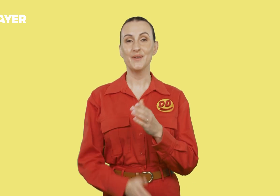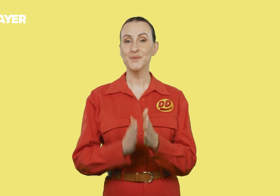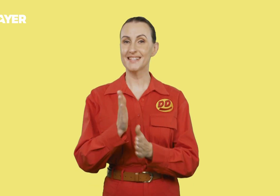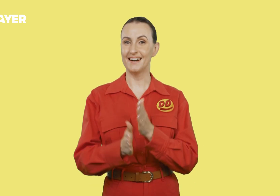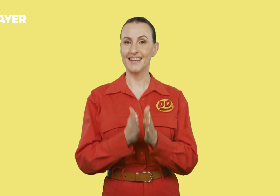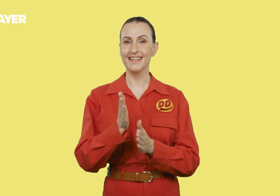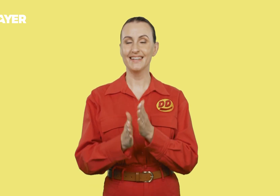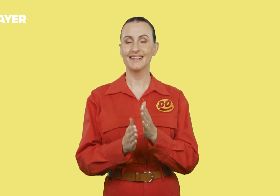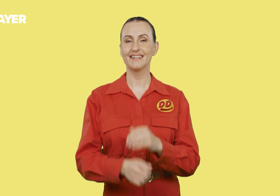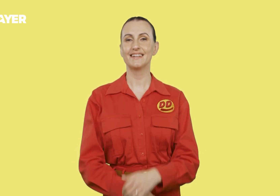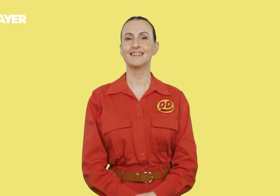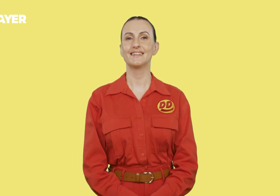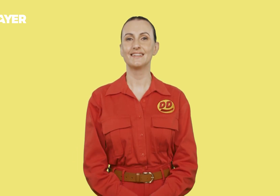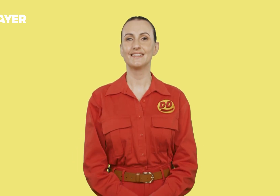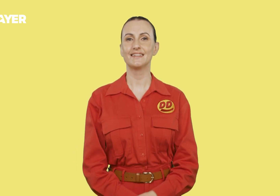You sign.